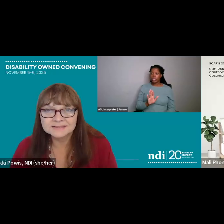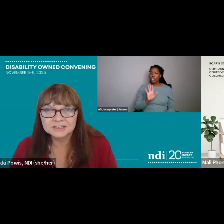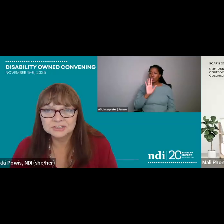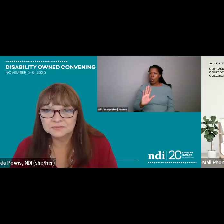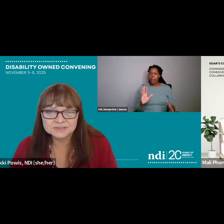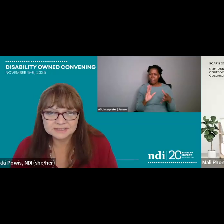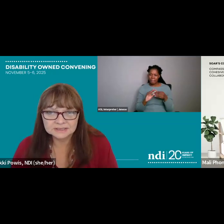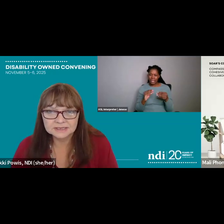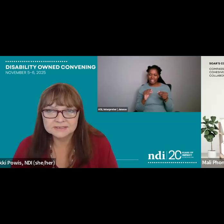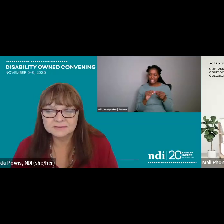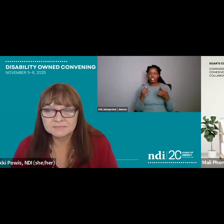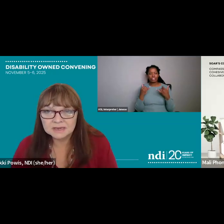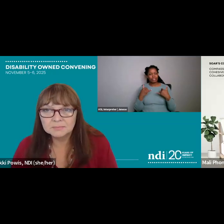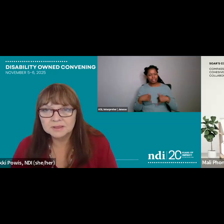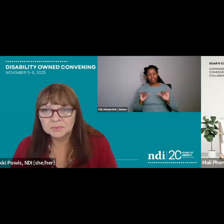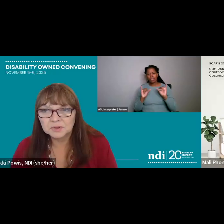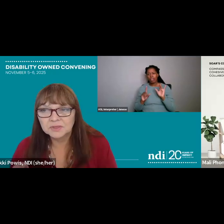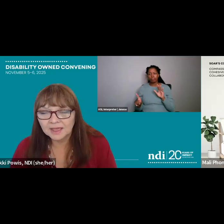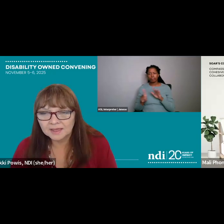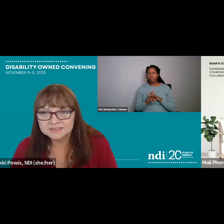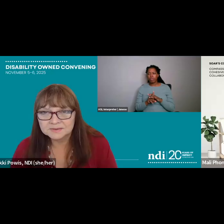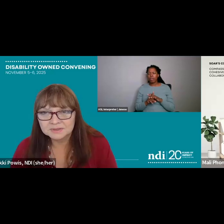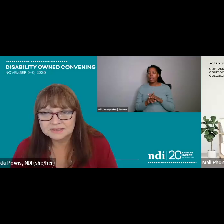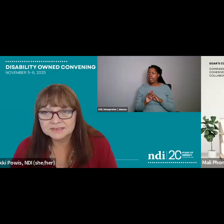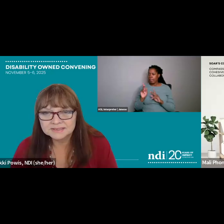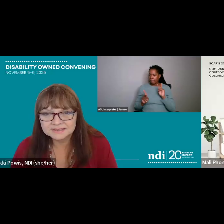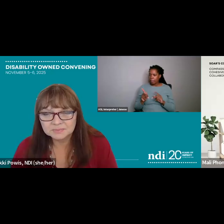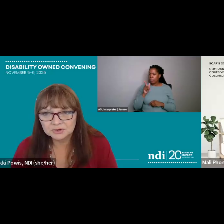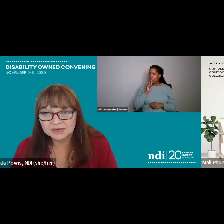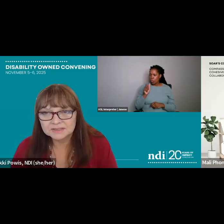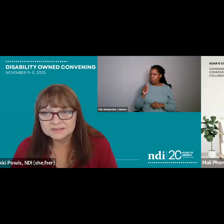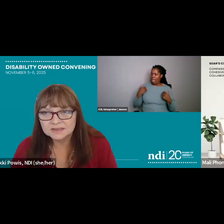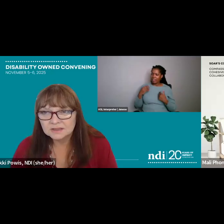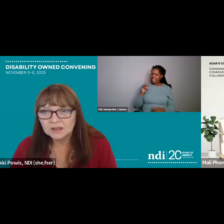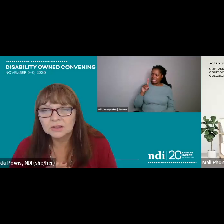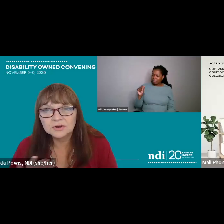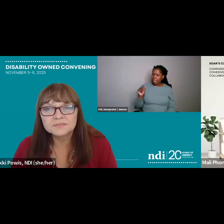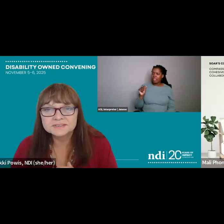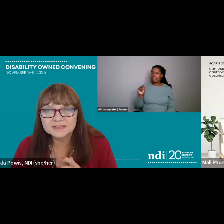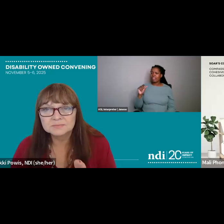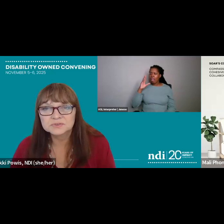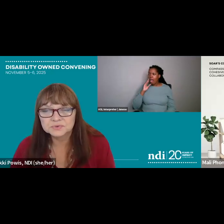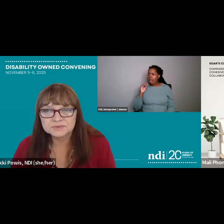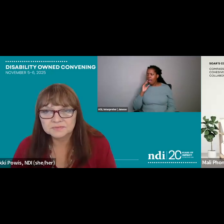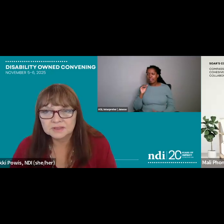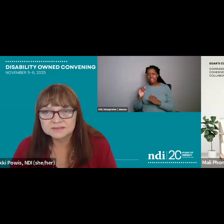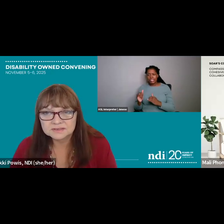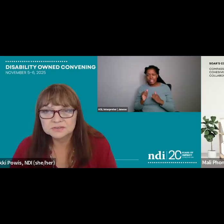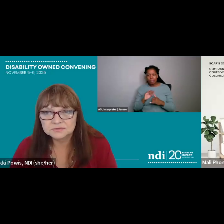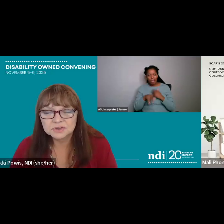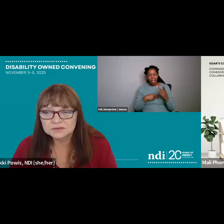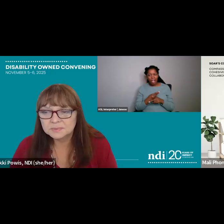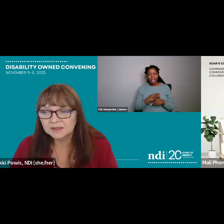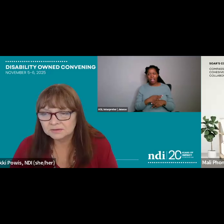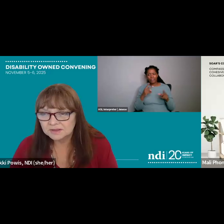that message of resilience, and many people that have disabilities experience a lot of the same sorts of things